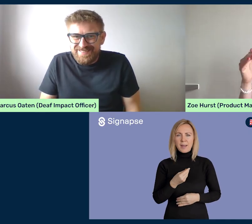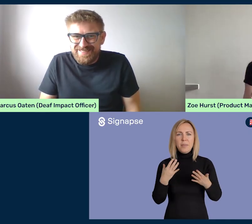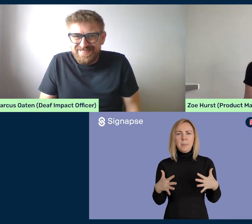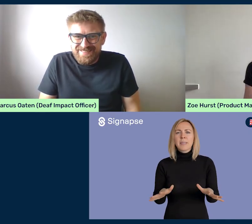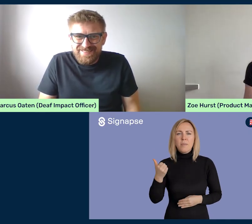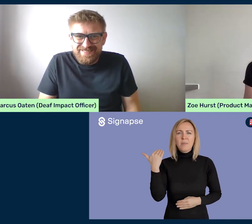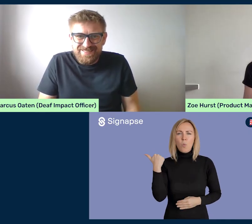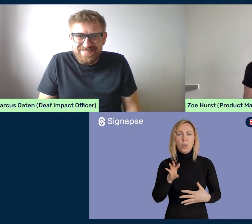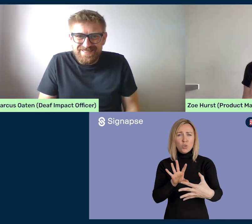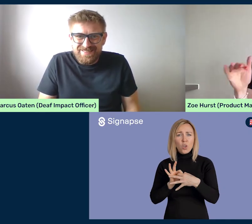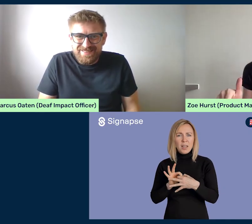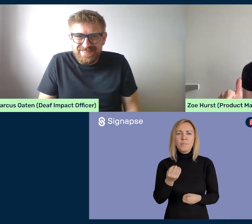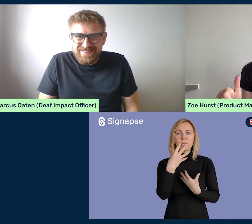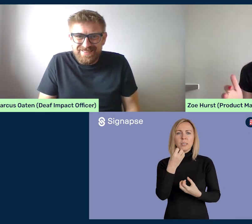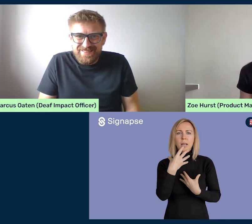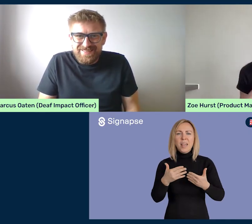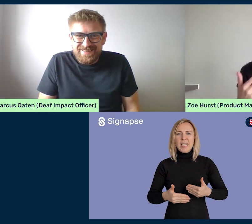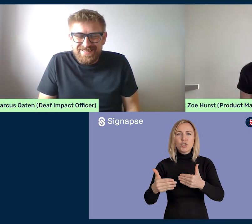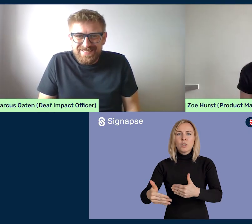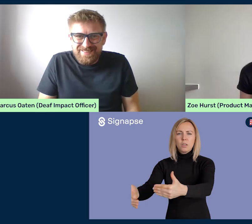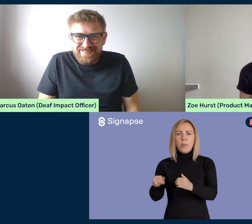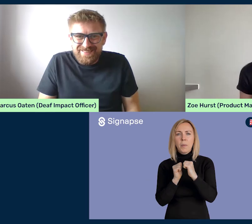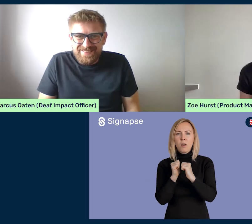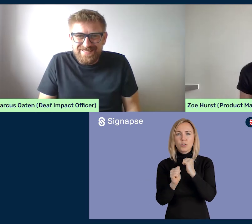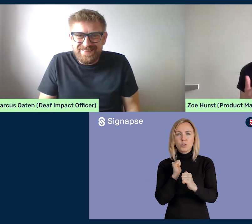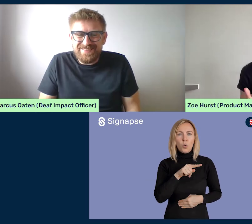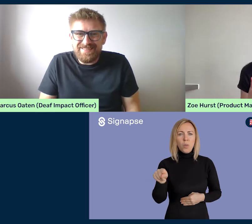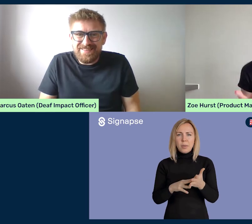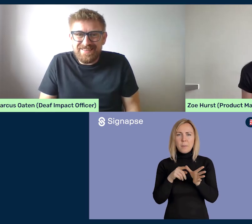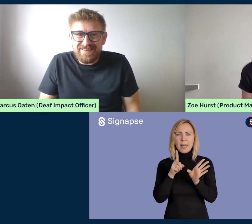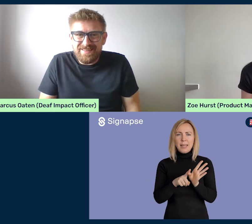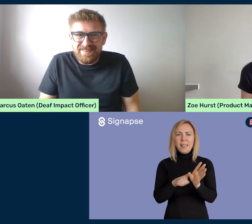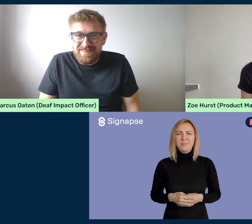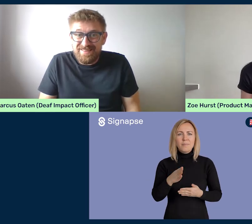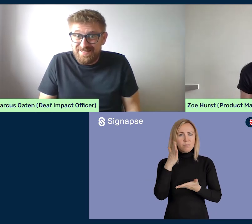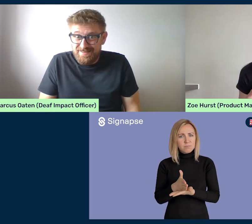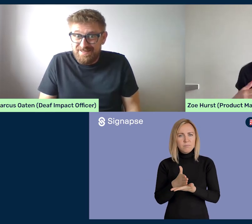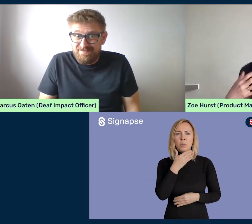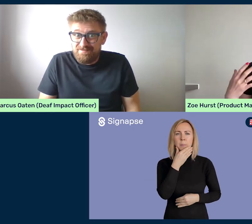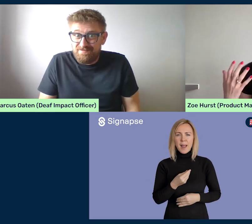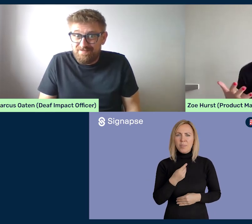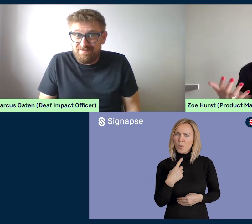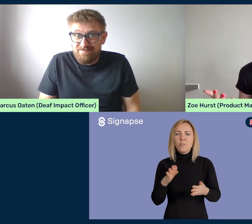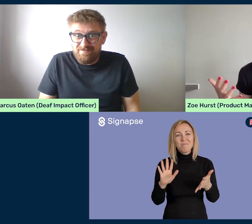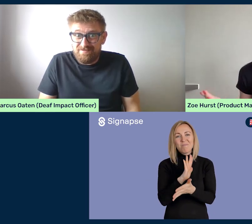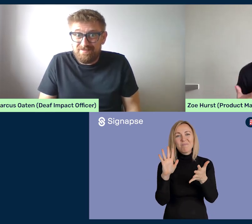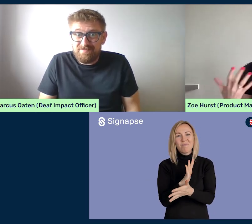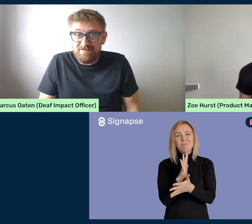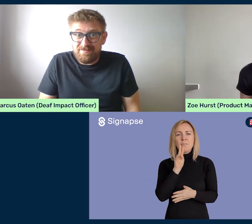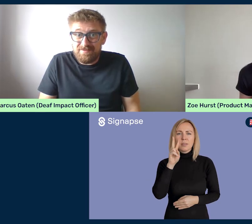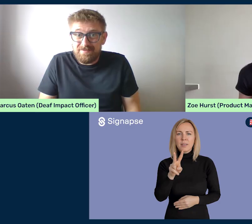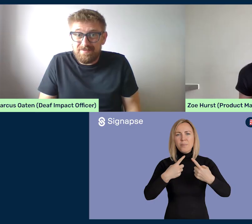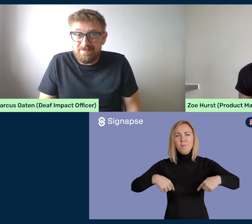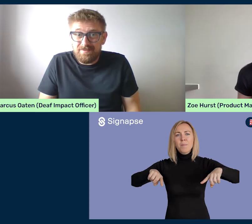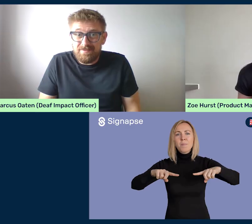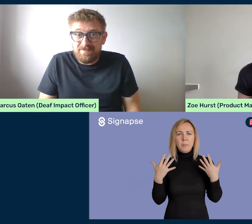from March to May, we'd made more improvements from the feedback he'd given. And he was so pleased and gave us